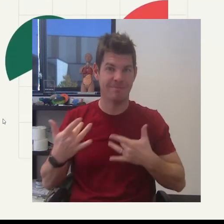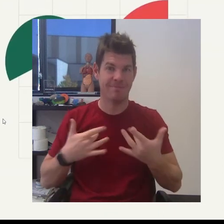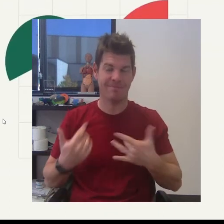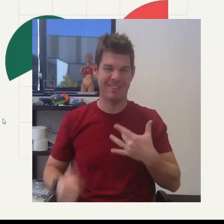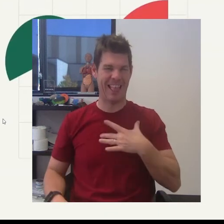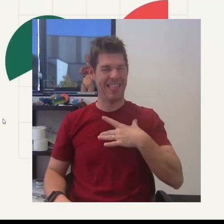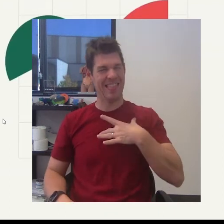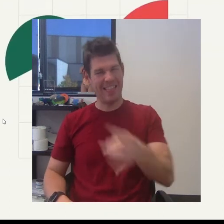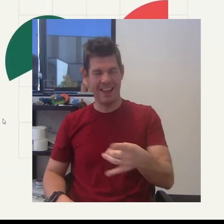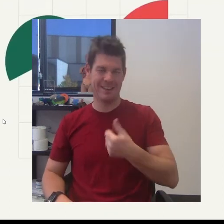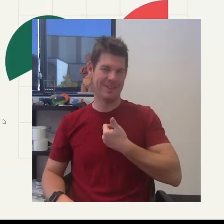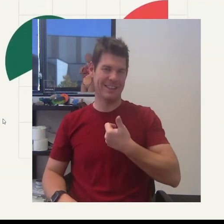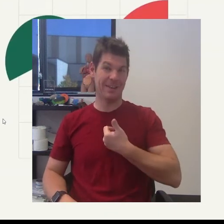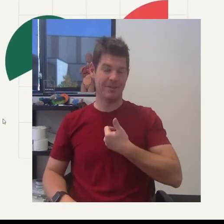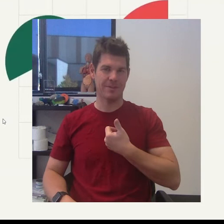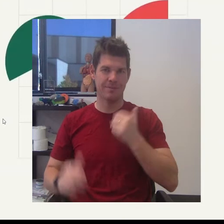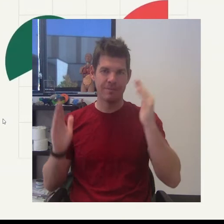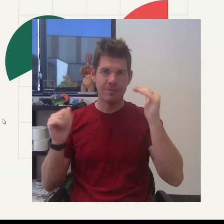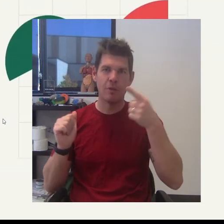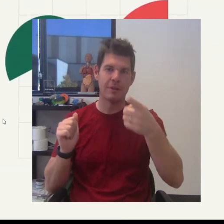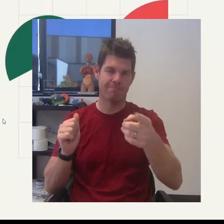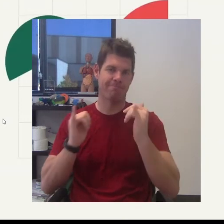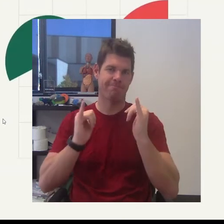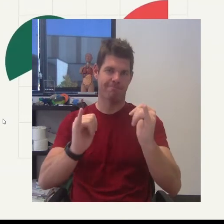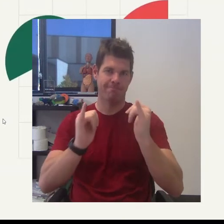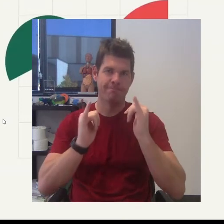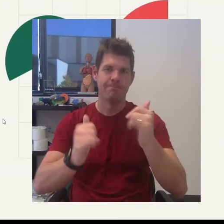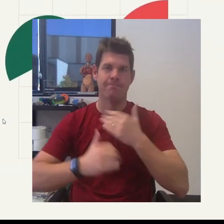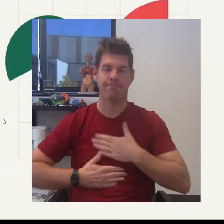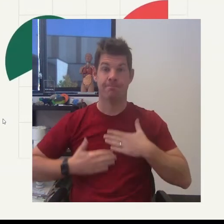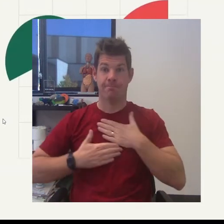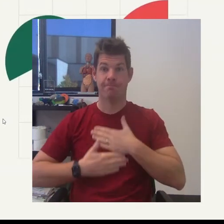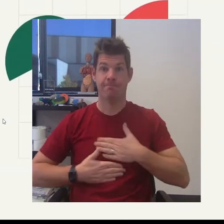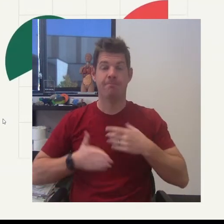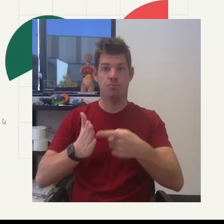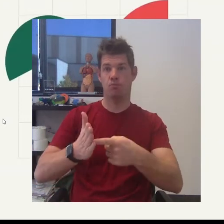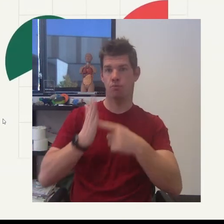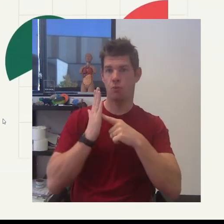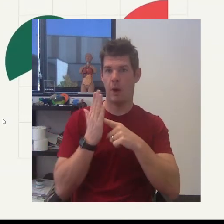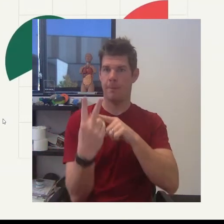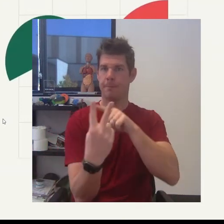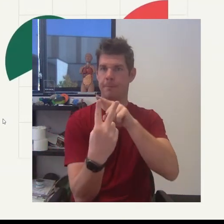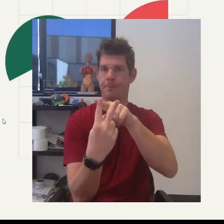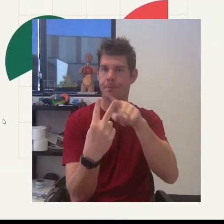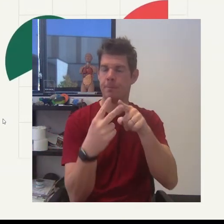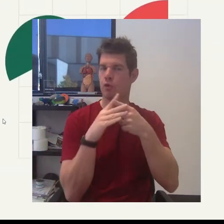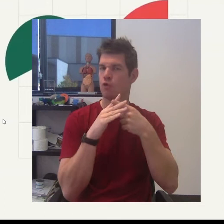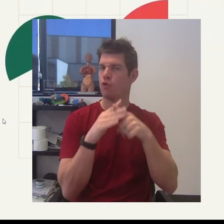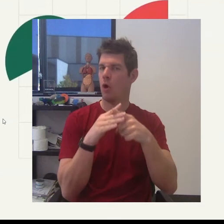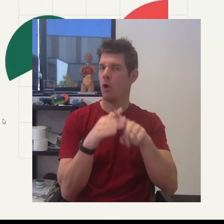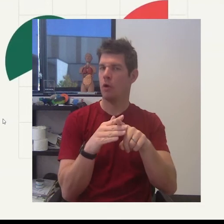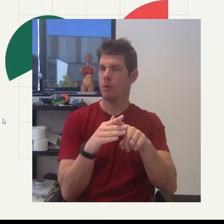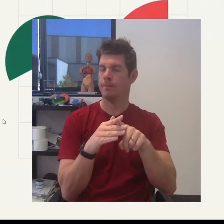like this game. I think it's a lot of fun, and I hope that you have fun doing it. But it's going to require us a couple of things to get